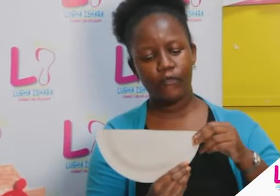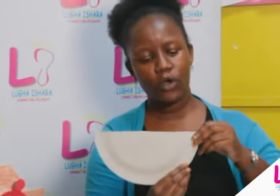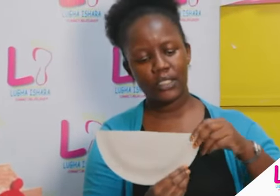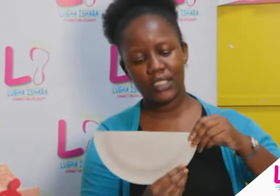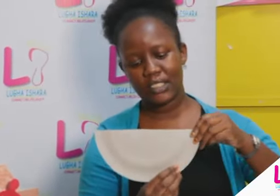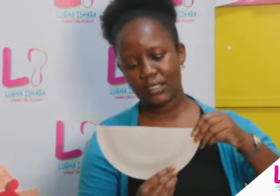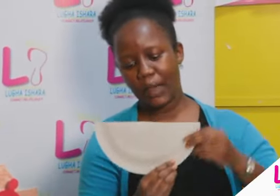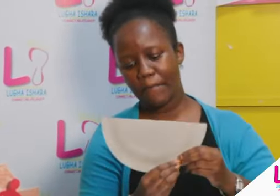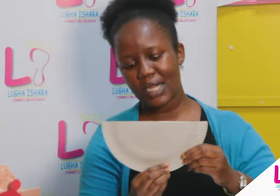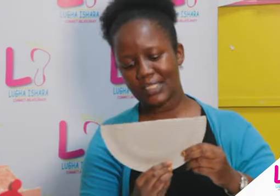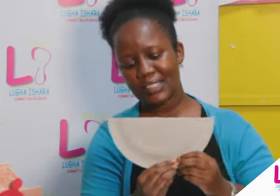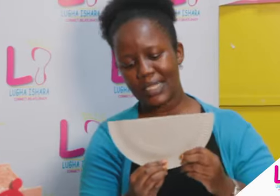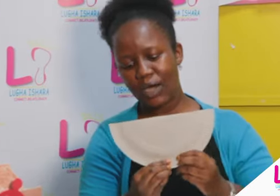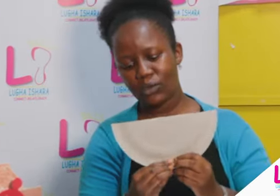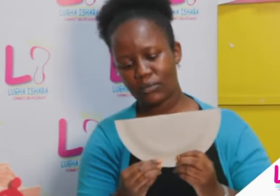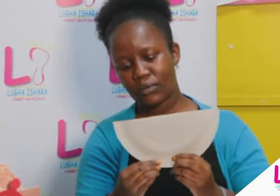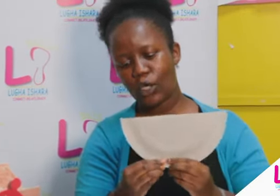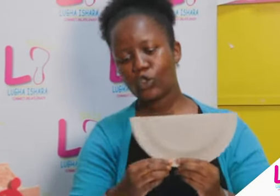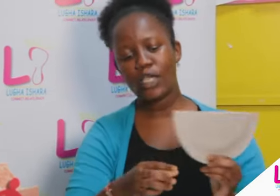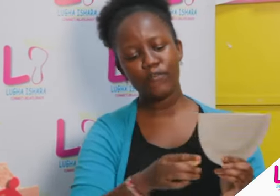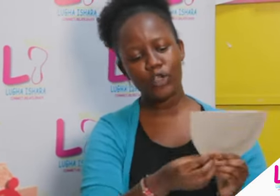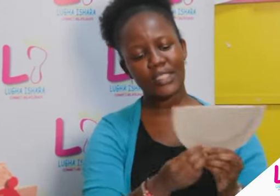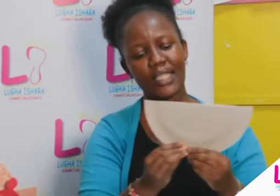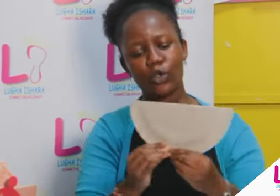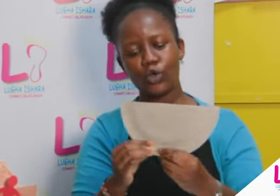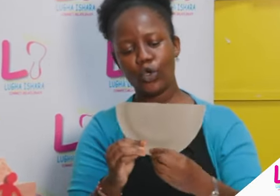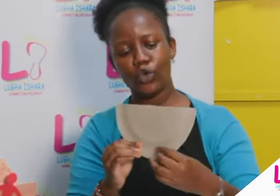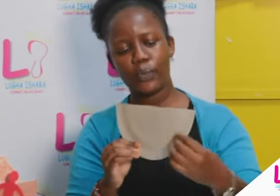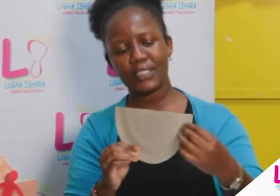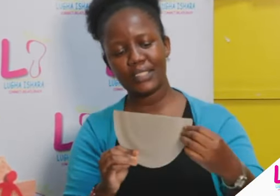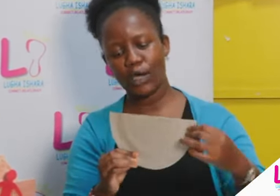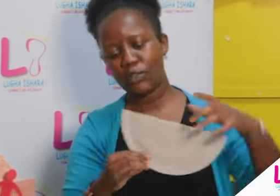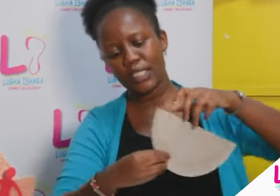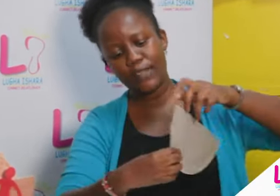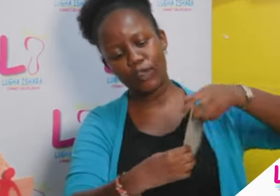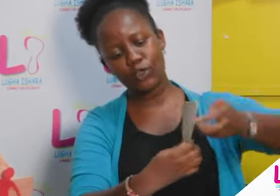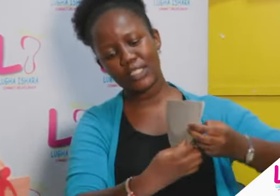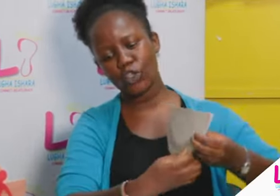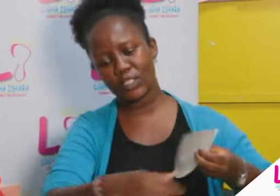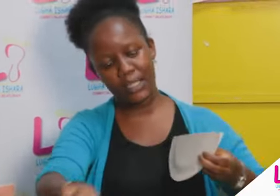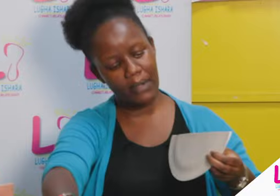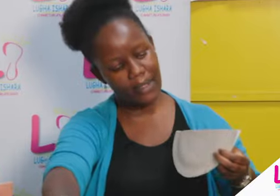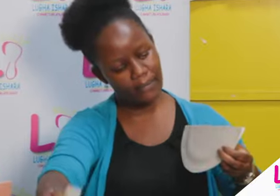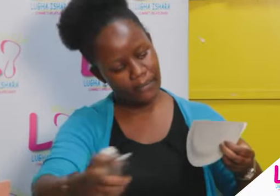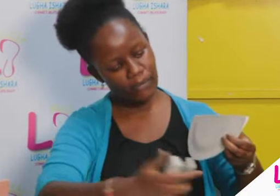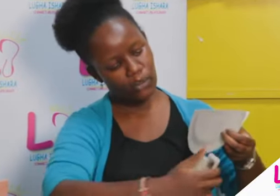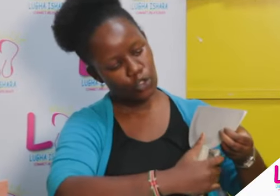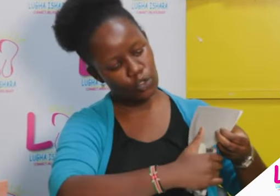fold it, press it down. So if you're using the glue, you press it down. If you're using your stapler, you